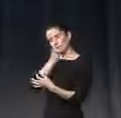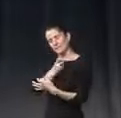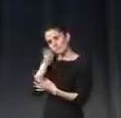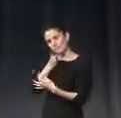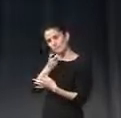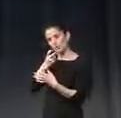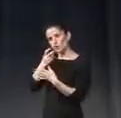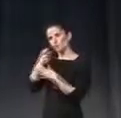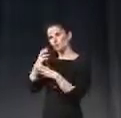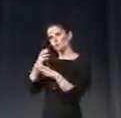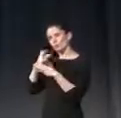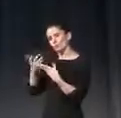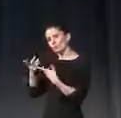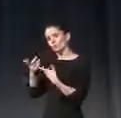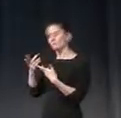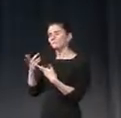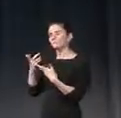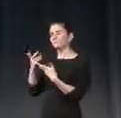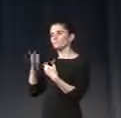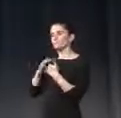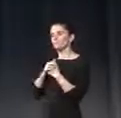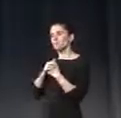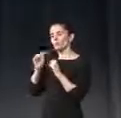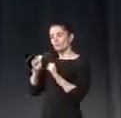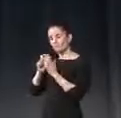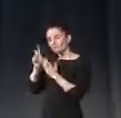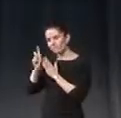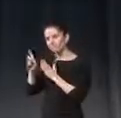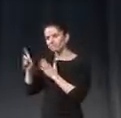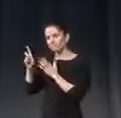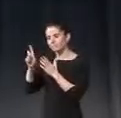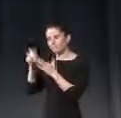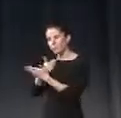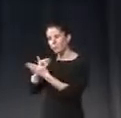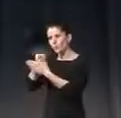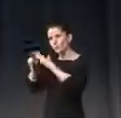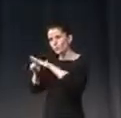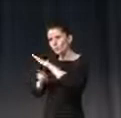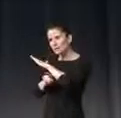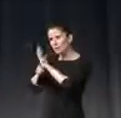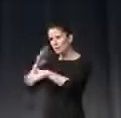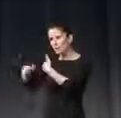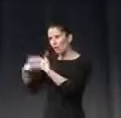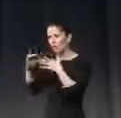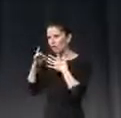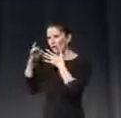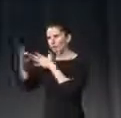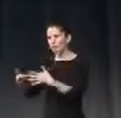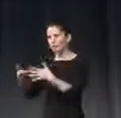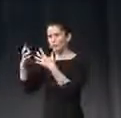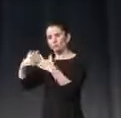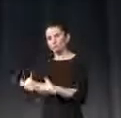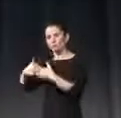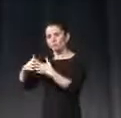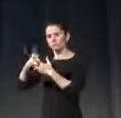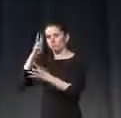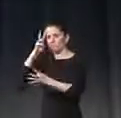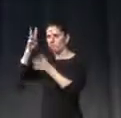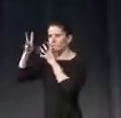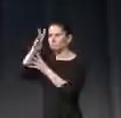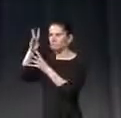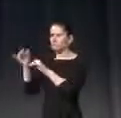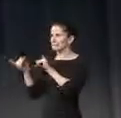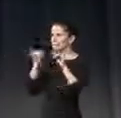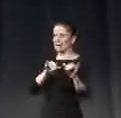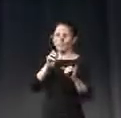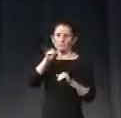acoustic and articulative principles be developed, which would lead to mechanical inventions no less wonderful and useful than those in